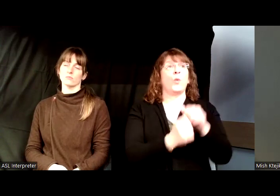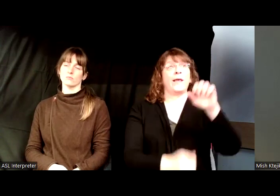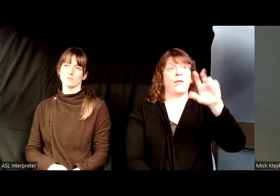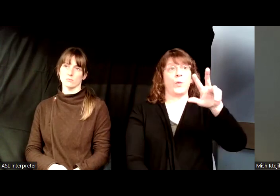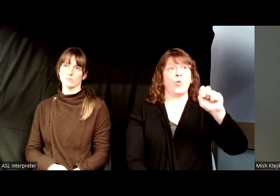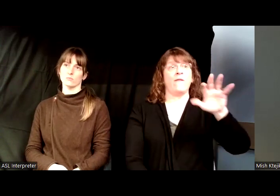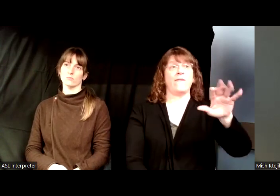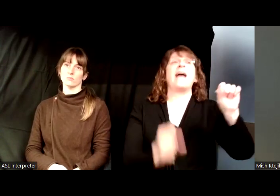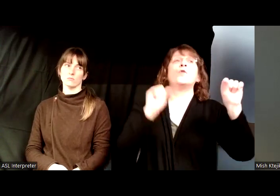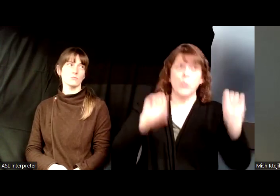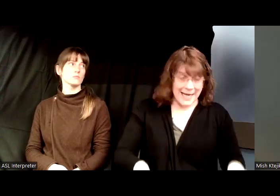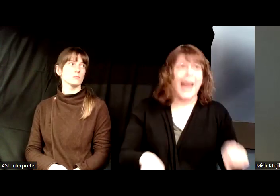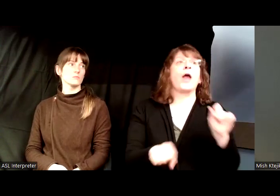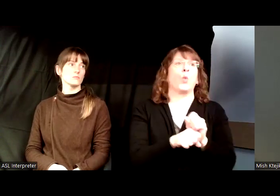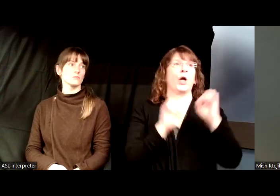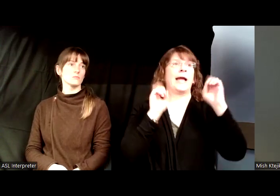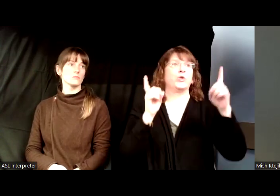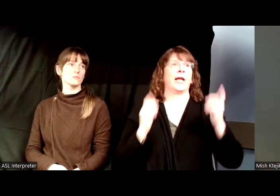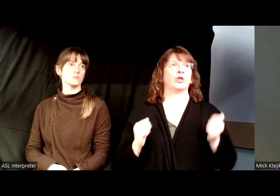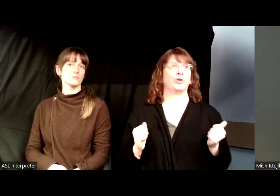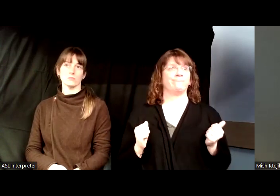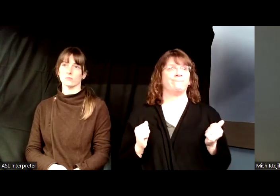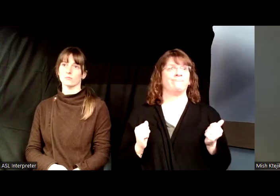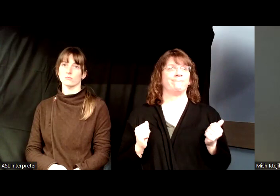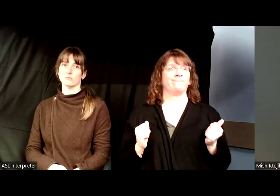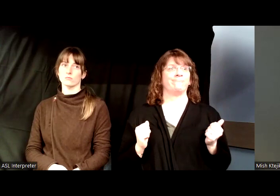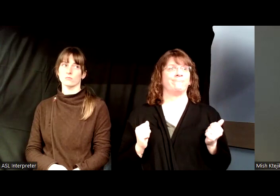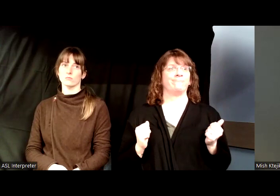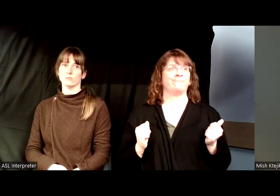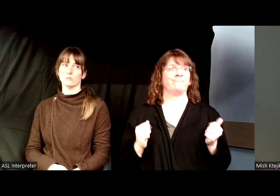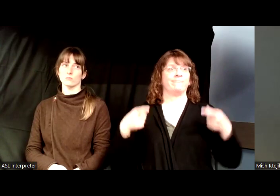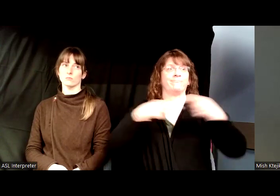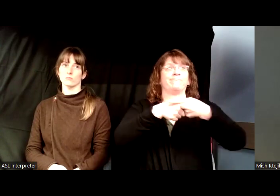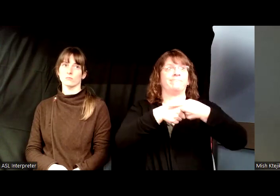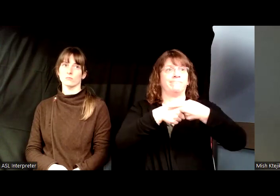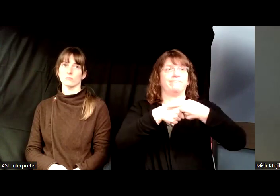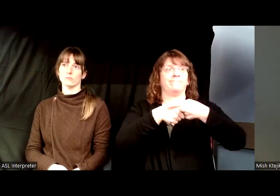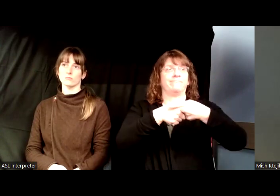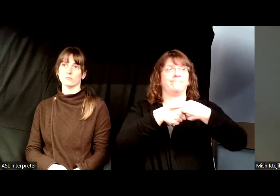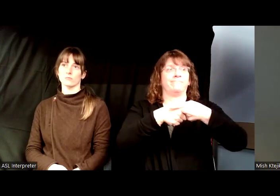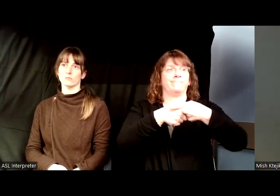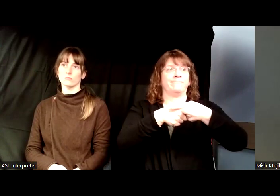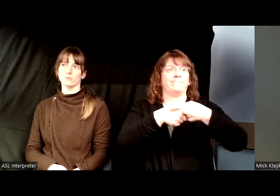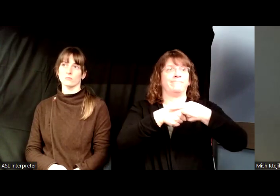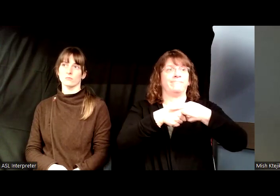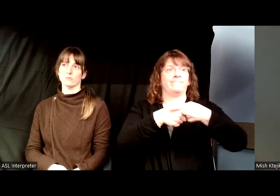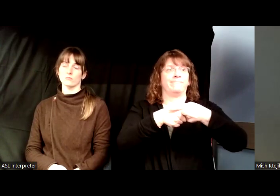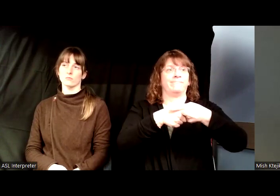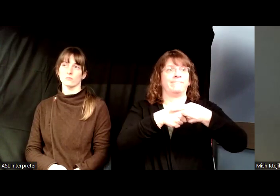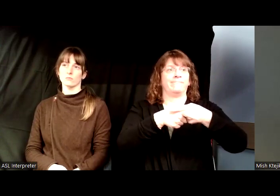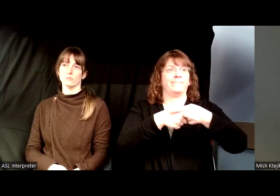OAR, the rules, it says 3.5, you can work in education. So it says both of those things, and those are